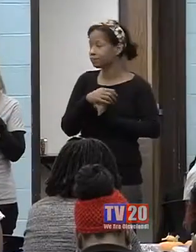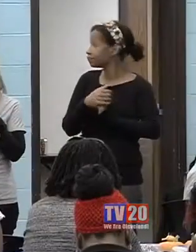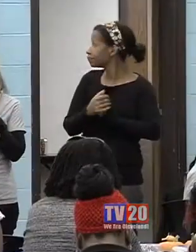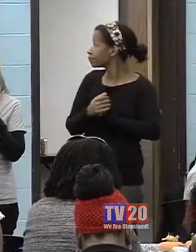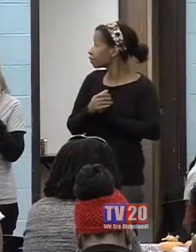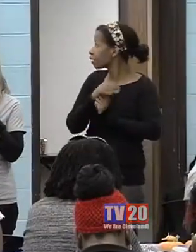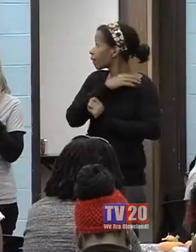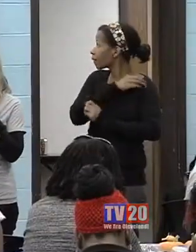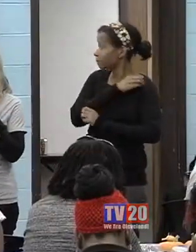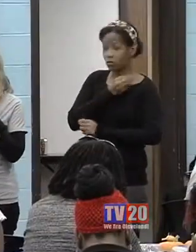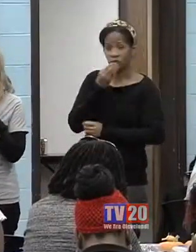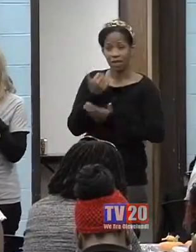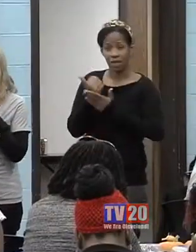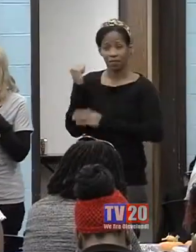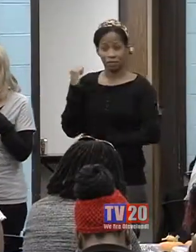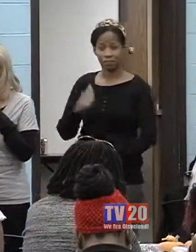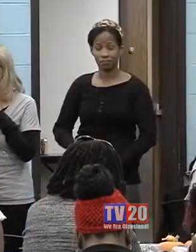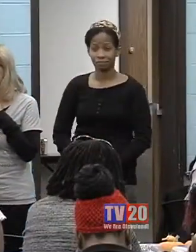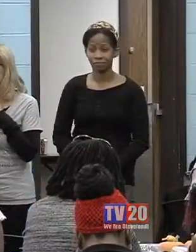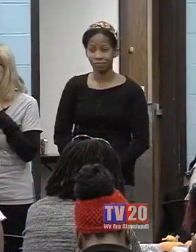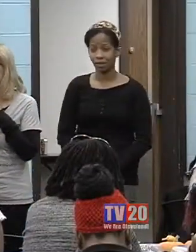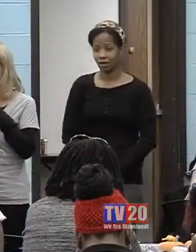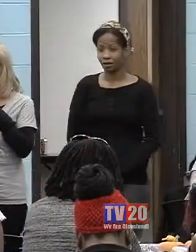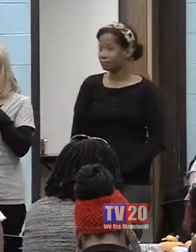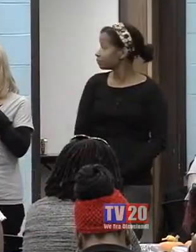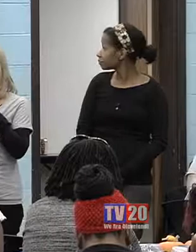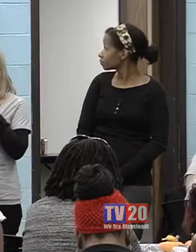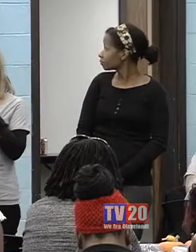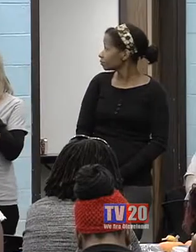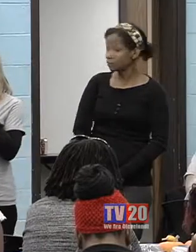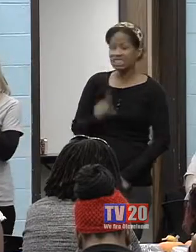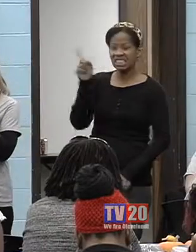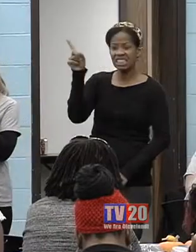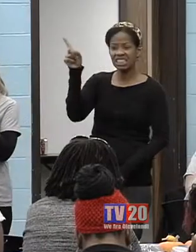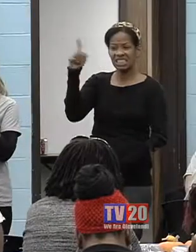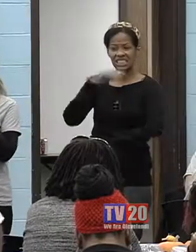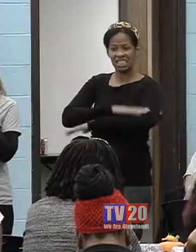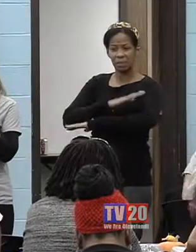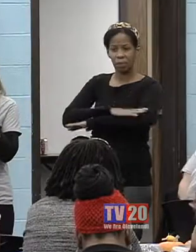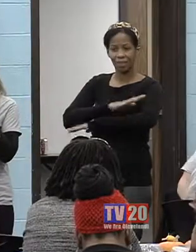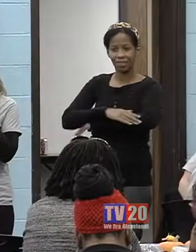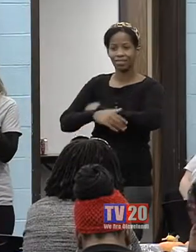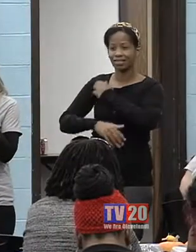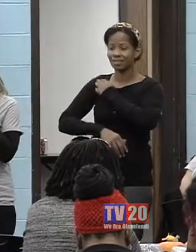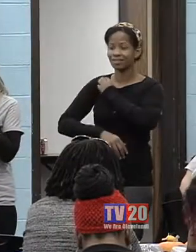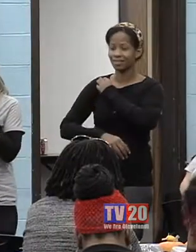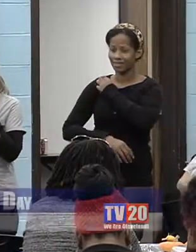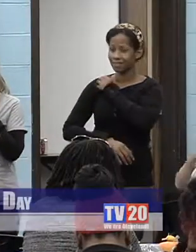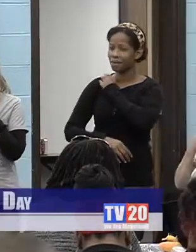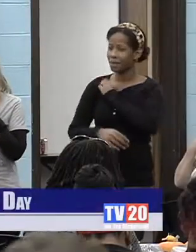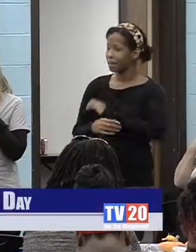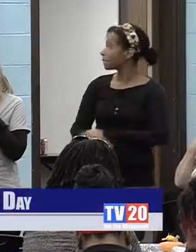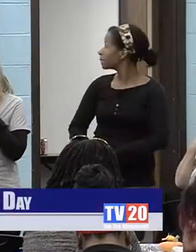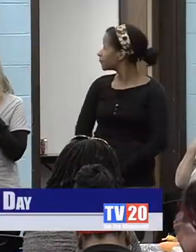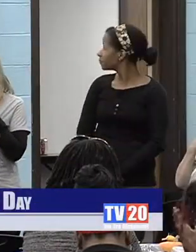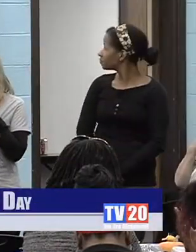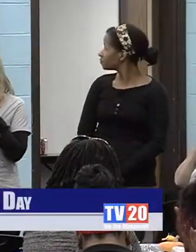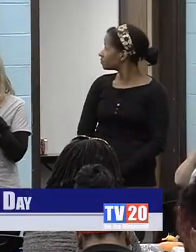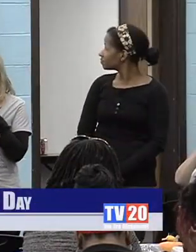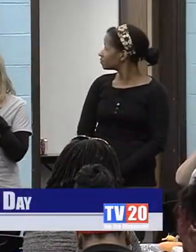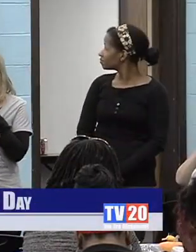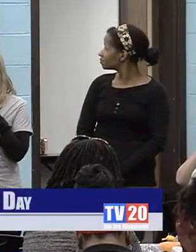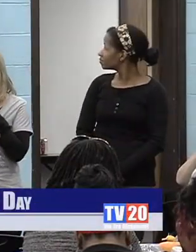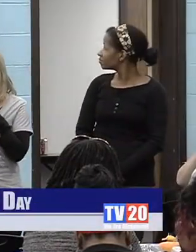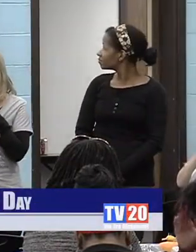So here's some foods that are the greatest value. And again, this handout's on the table out there. So there's kale, there's cress,